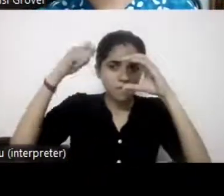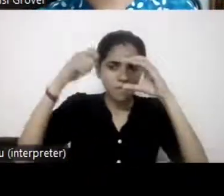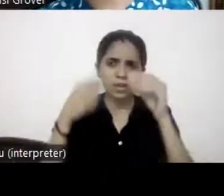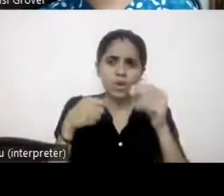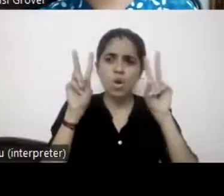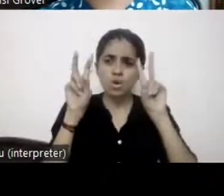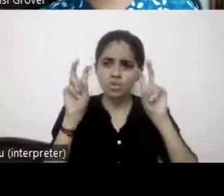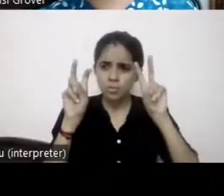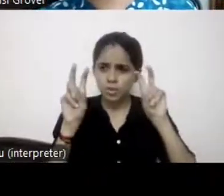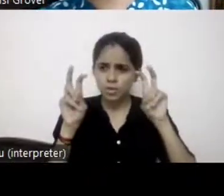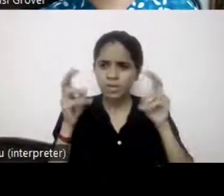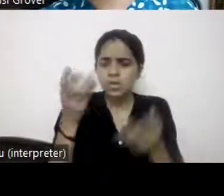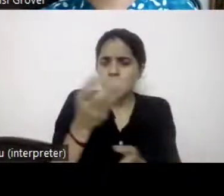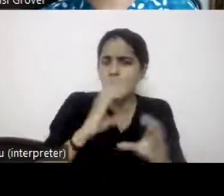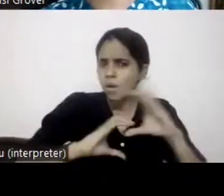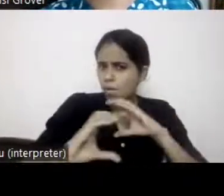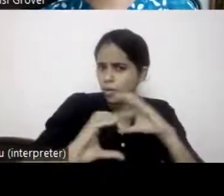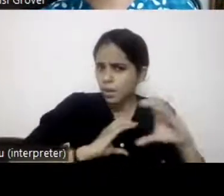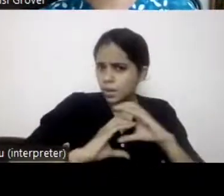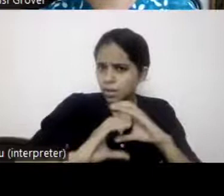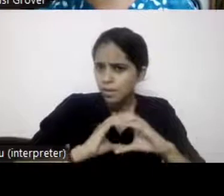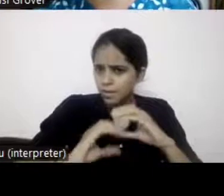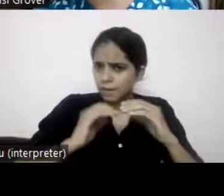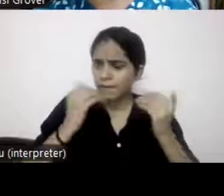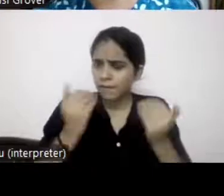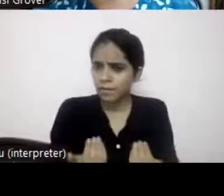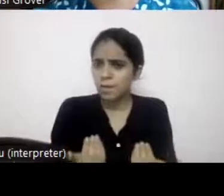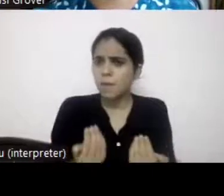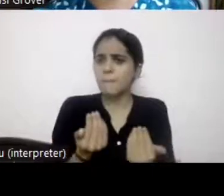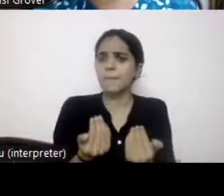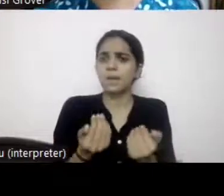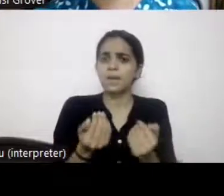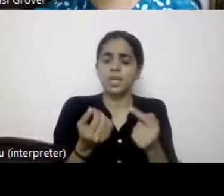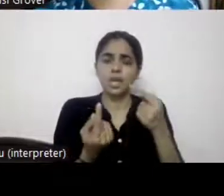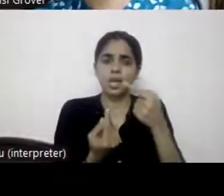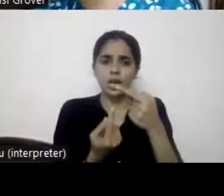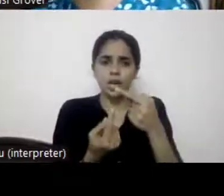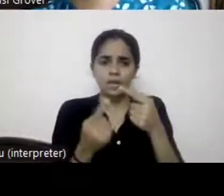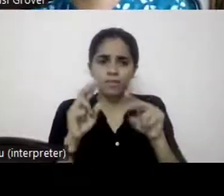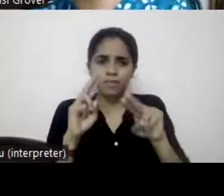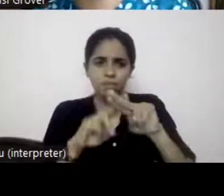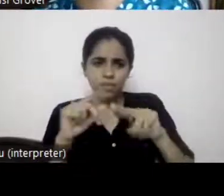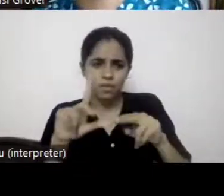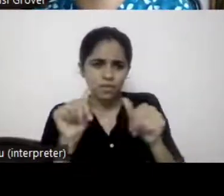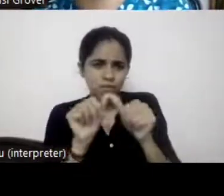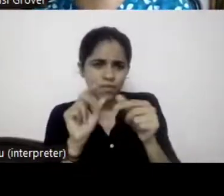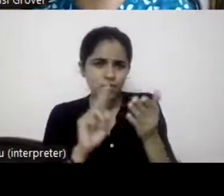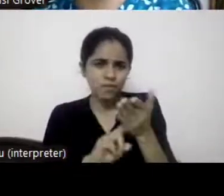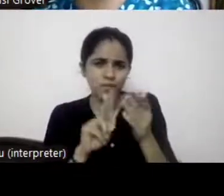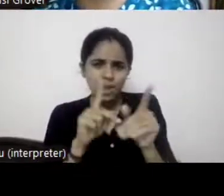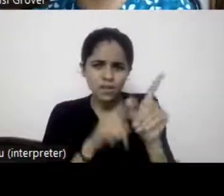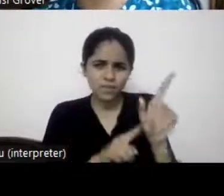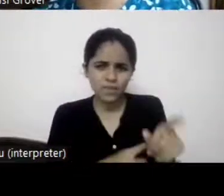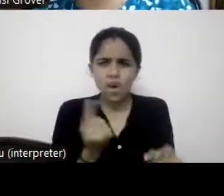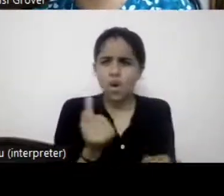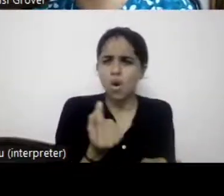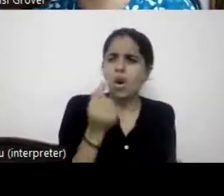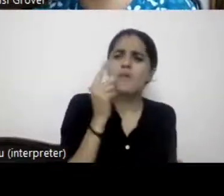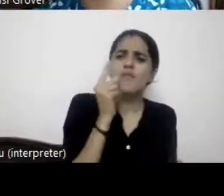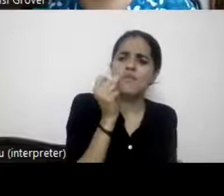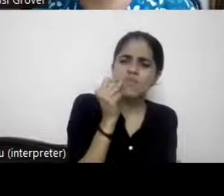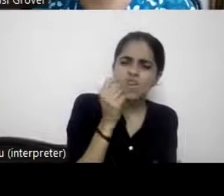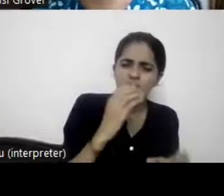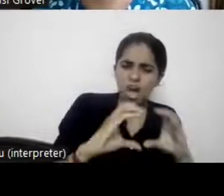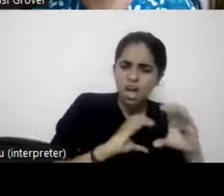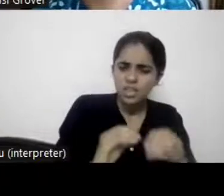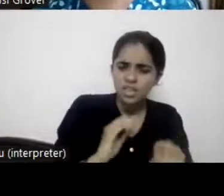talking, all the communication there has been done by Annie or either her father. There's a very small scene that Annie